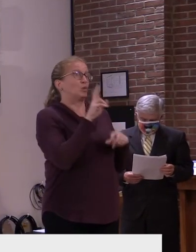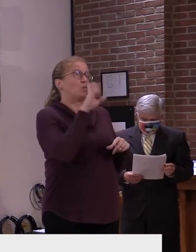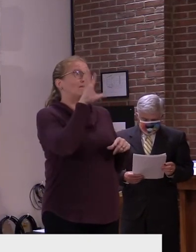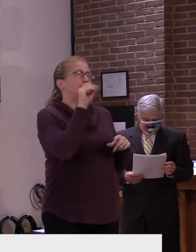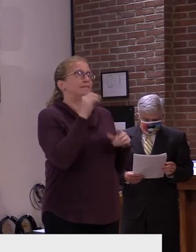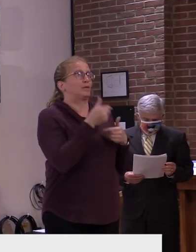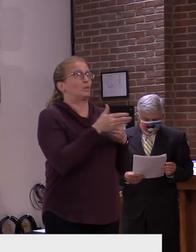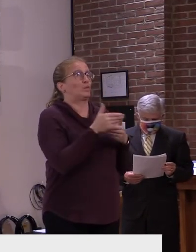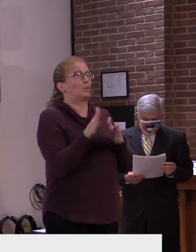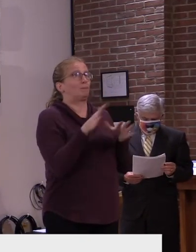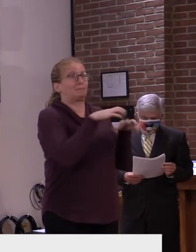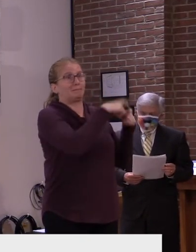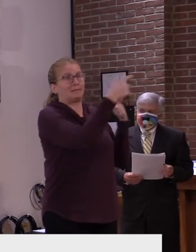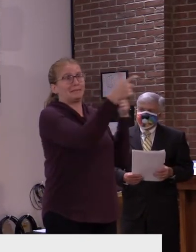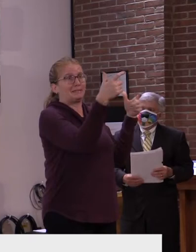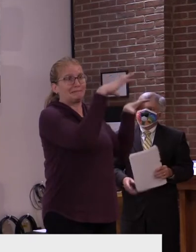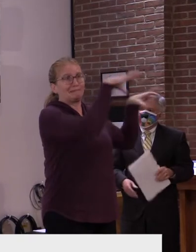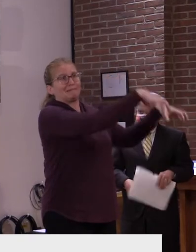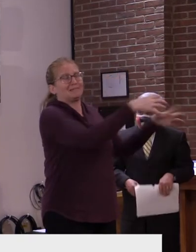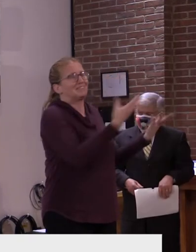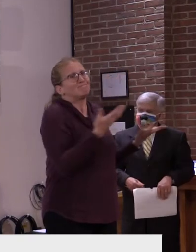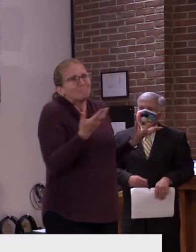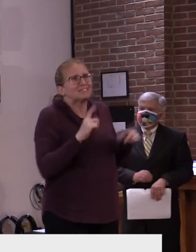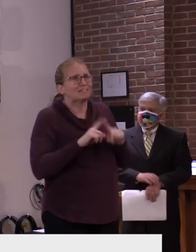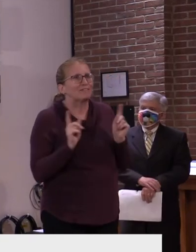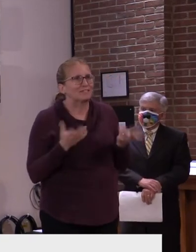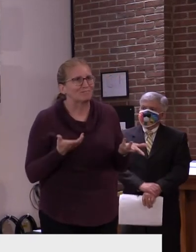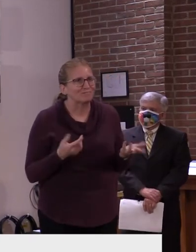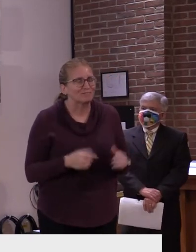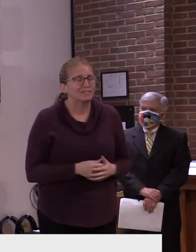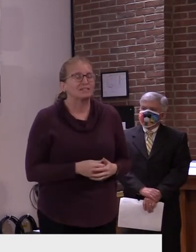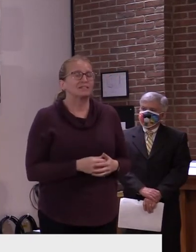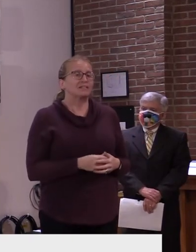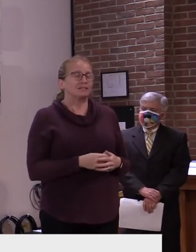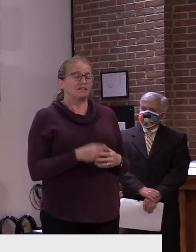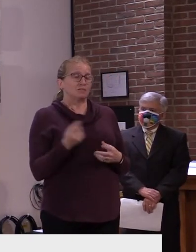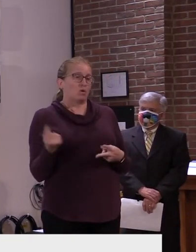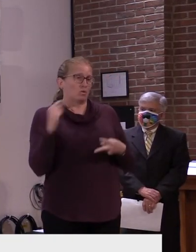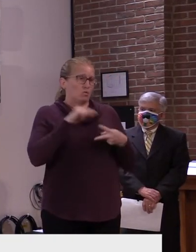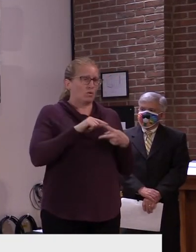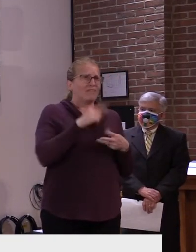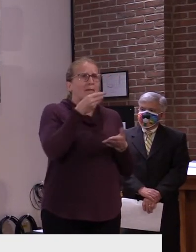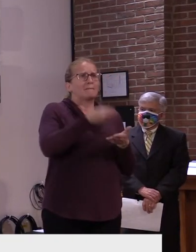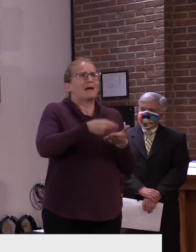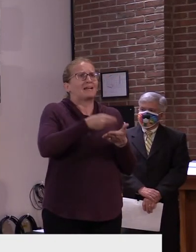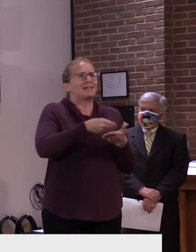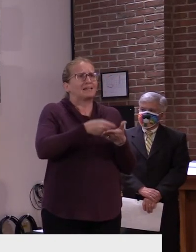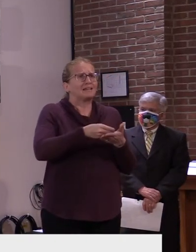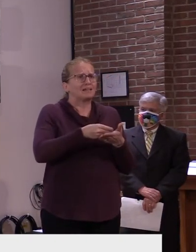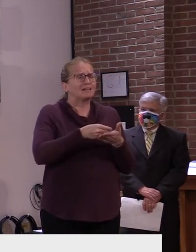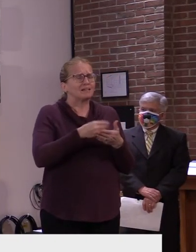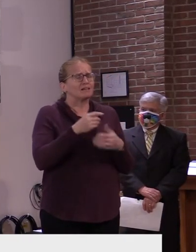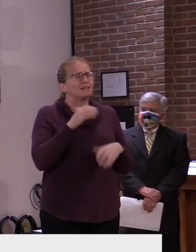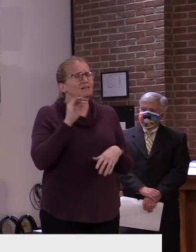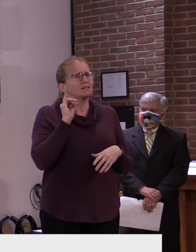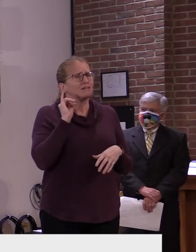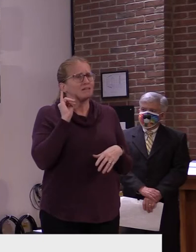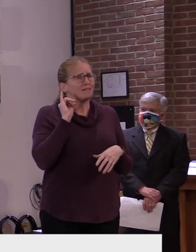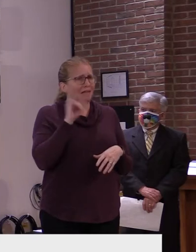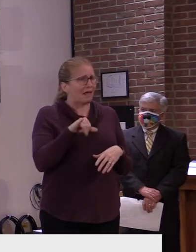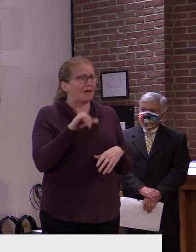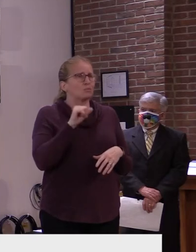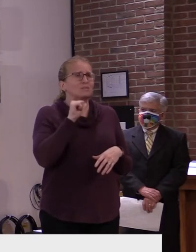We're trying to come to grips with that. The money didn't come through directly for